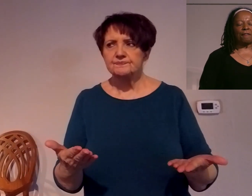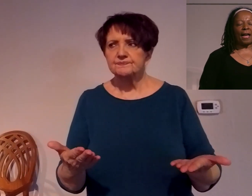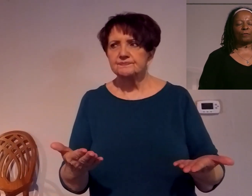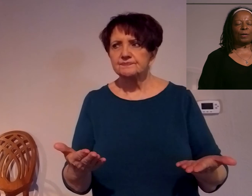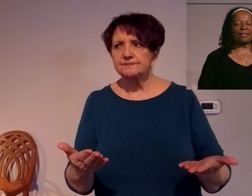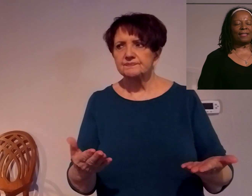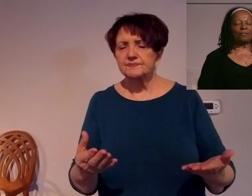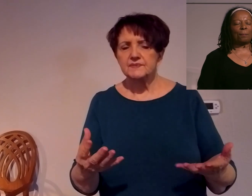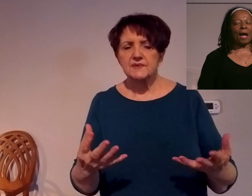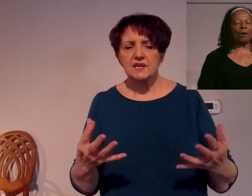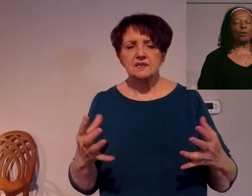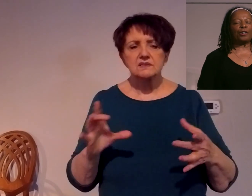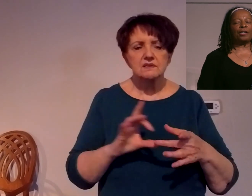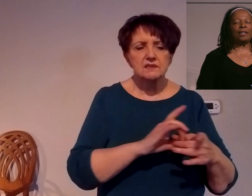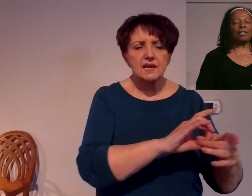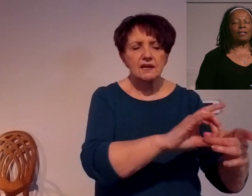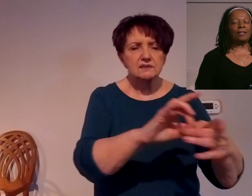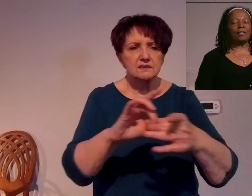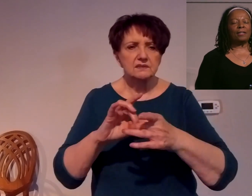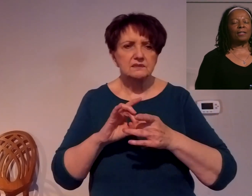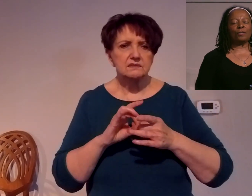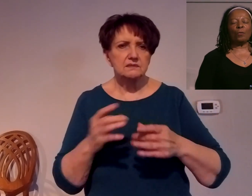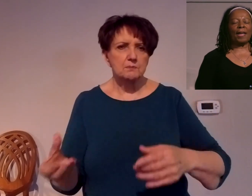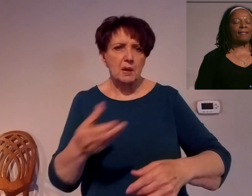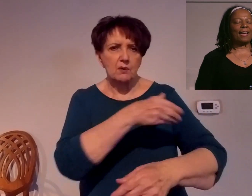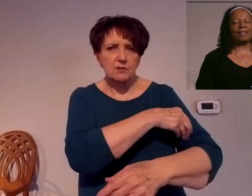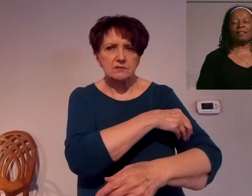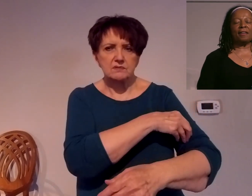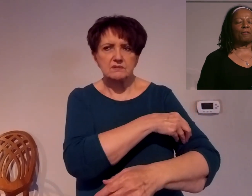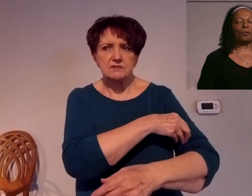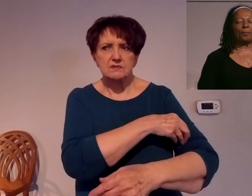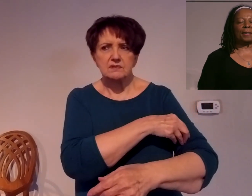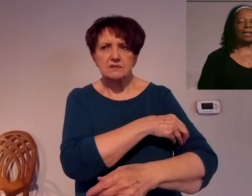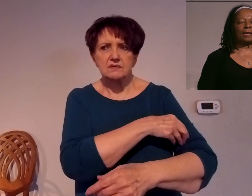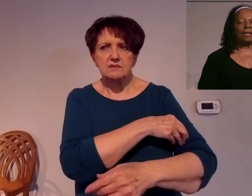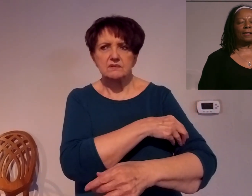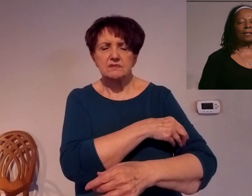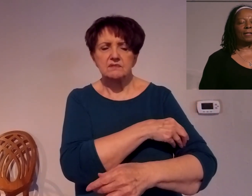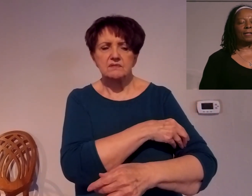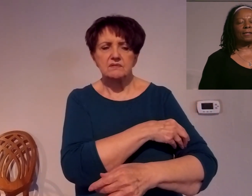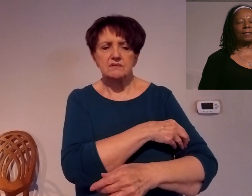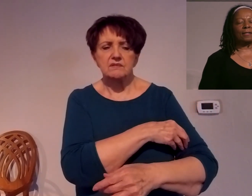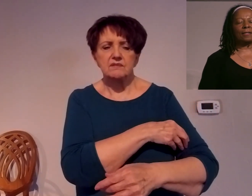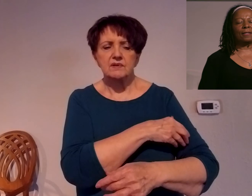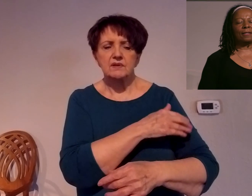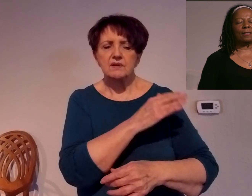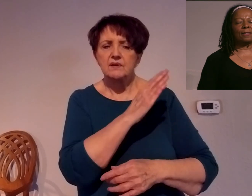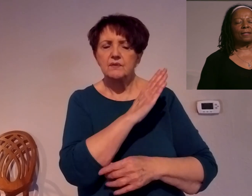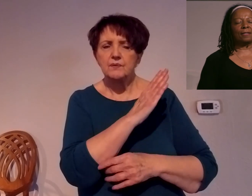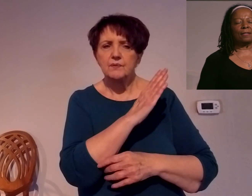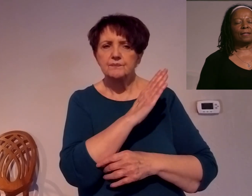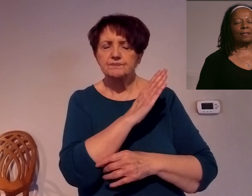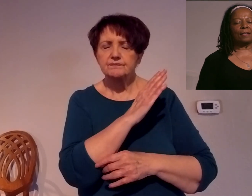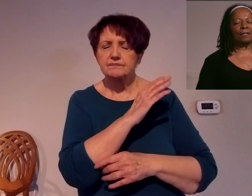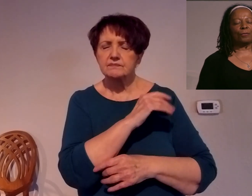is unified with this power in a way that can never be